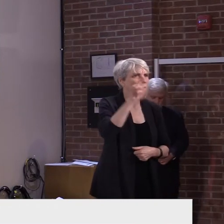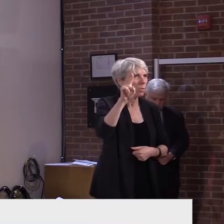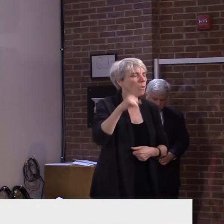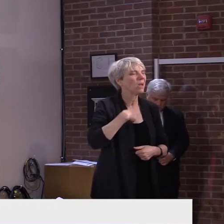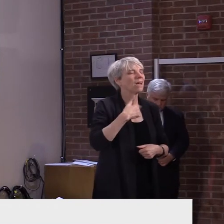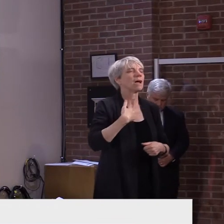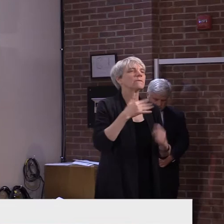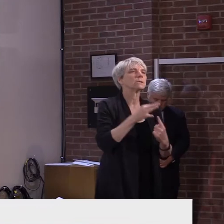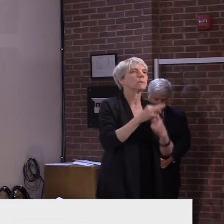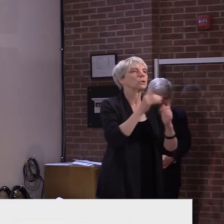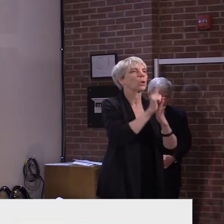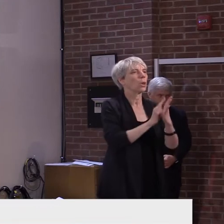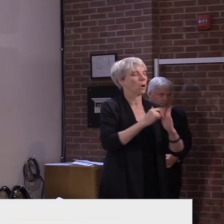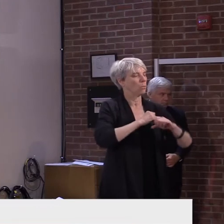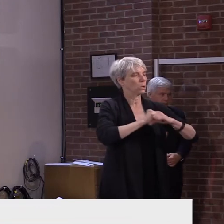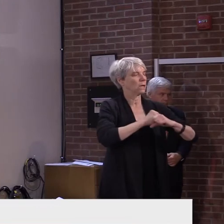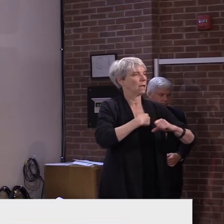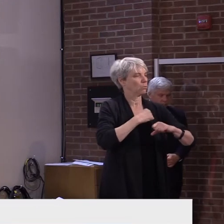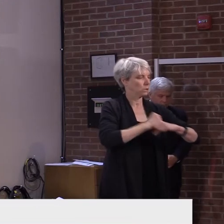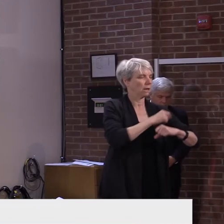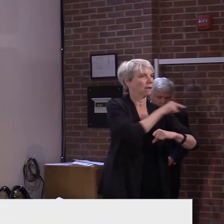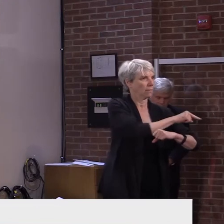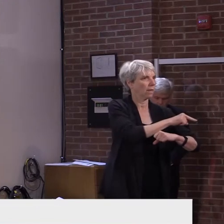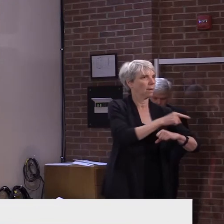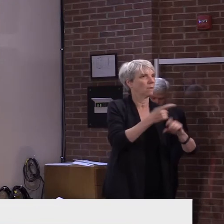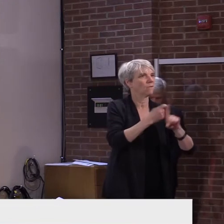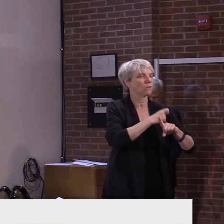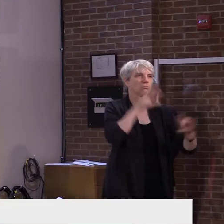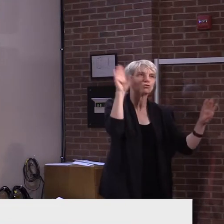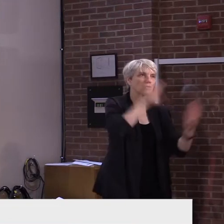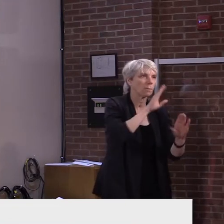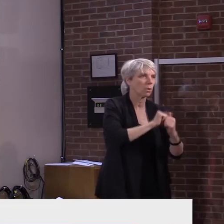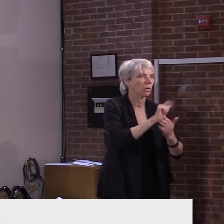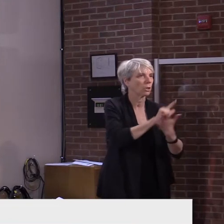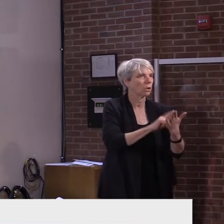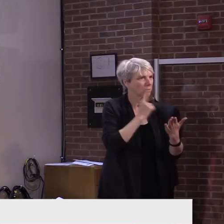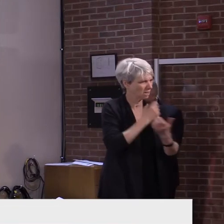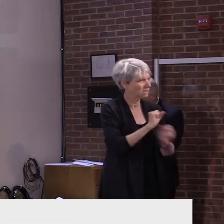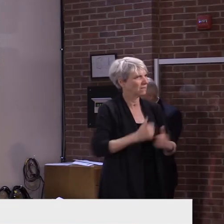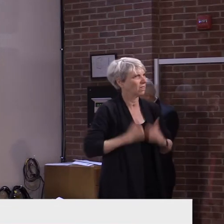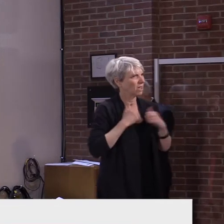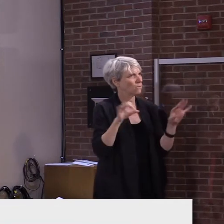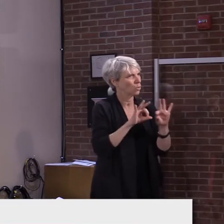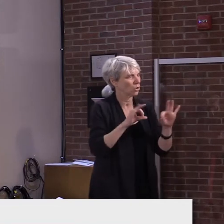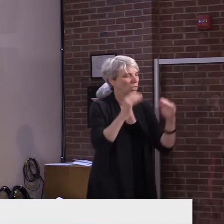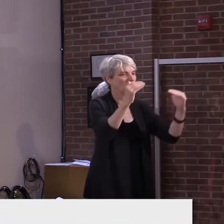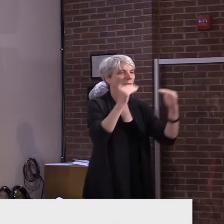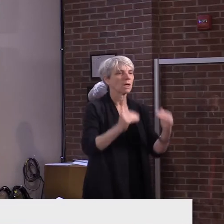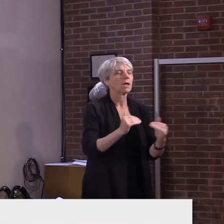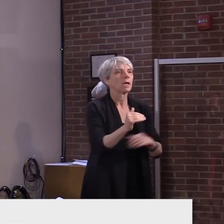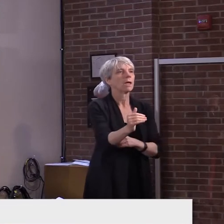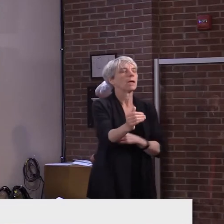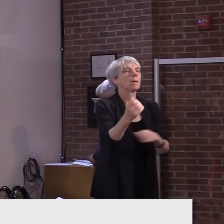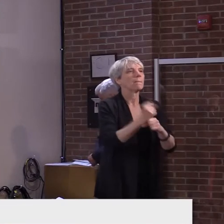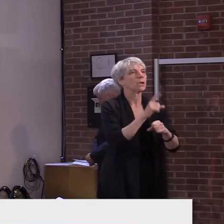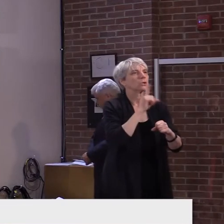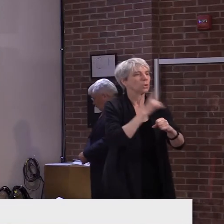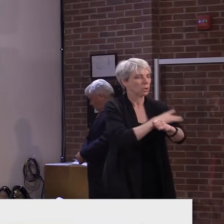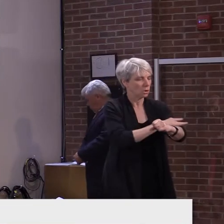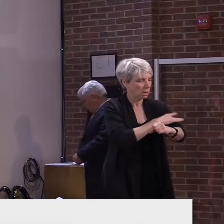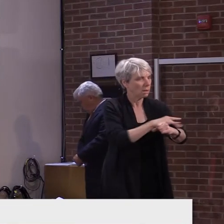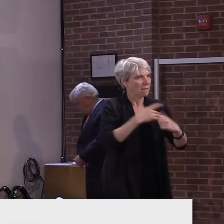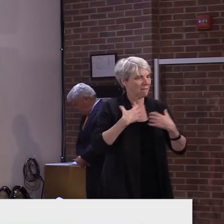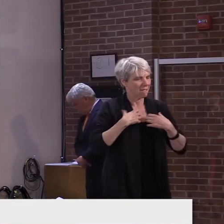the event of an overdose. Use new syringes to reduce risk of infections and help protect vein health. Test for